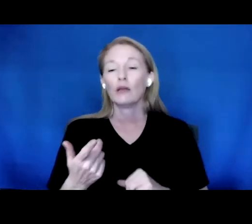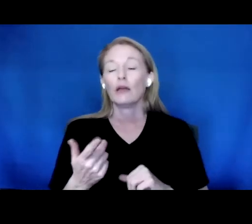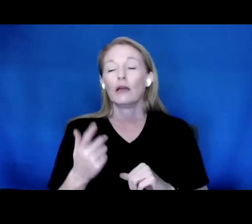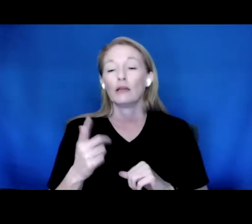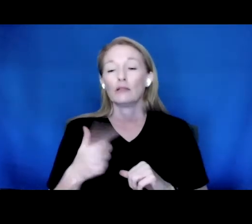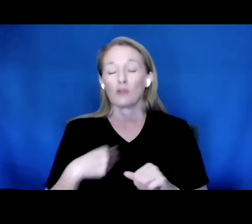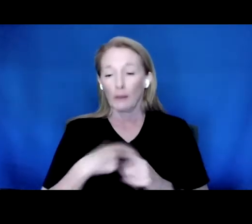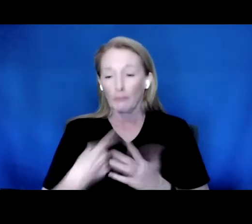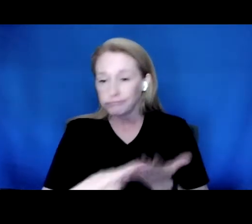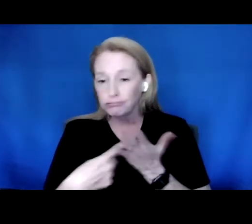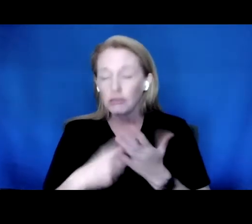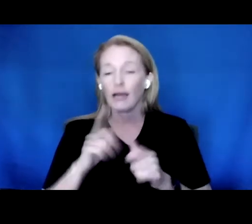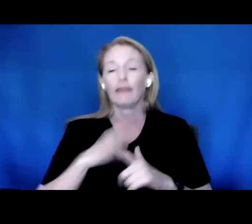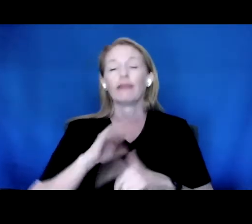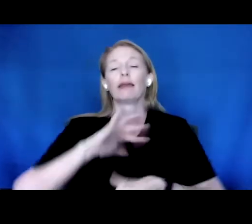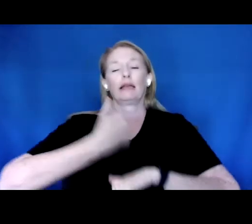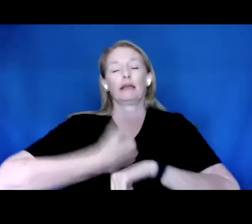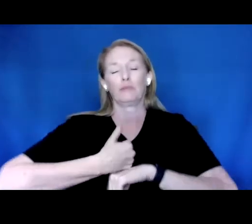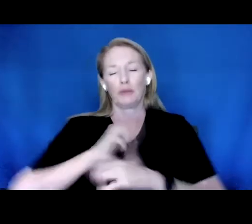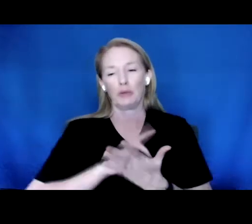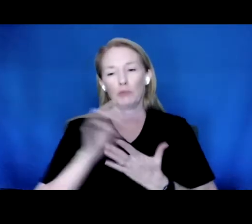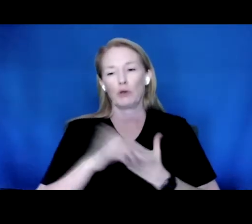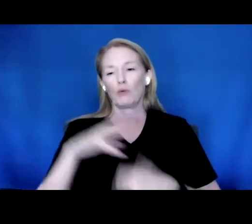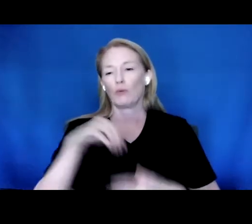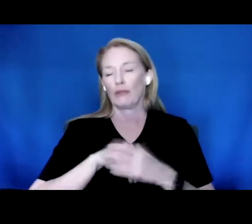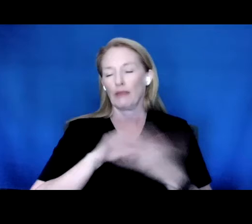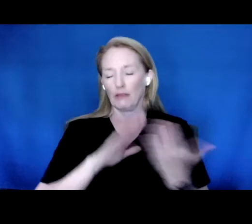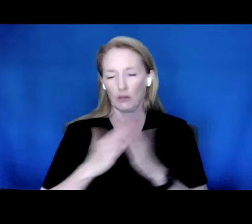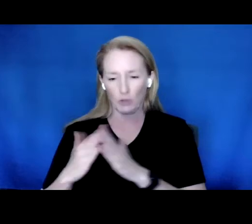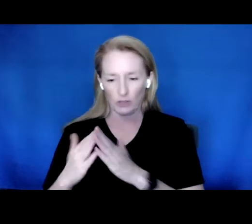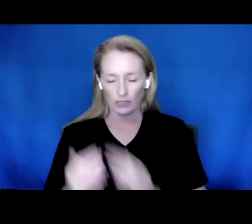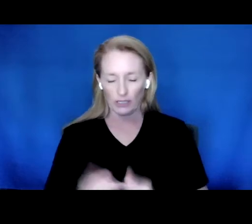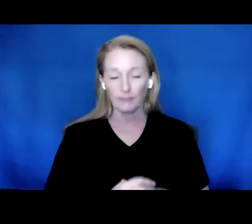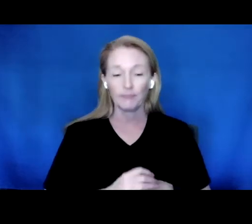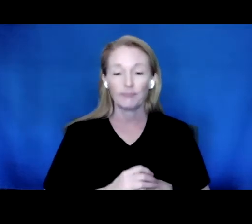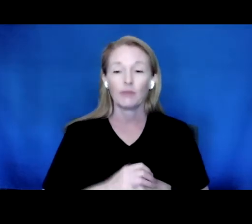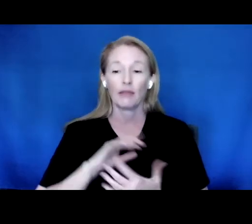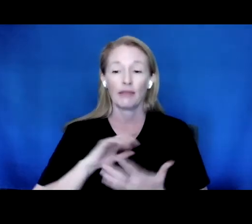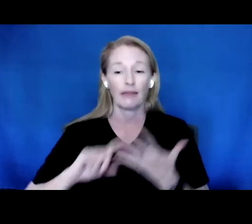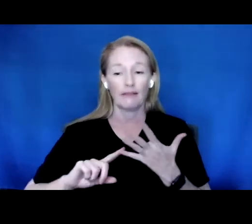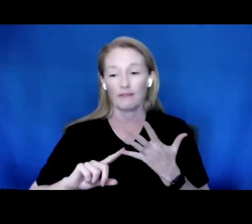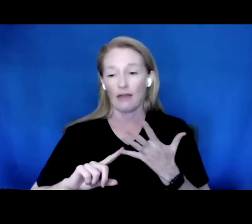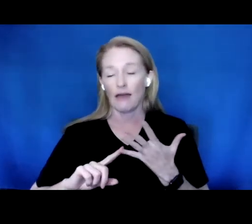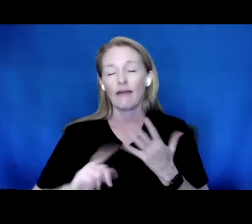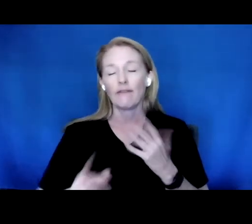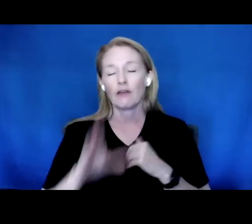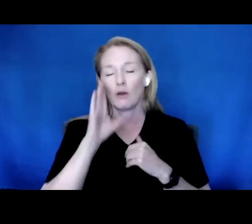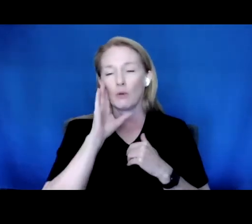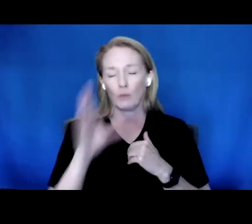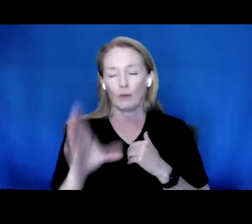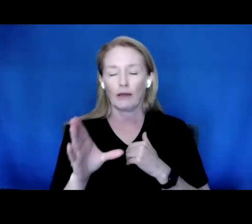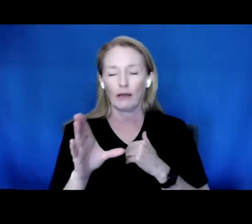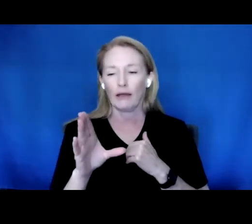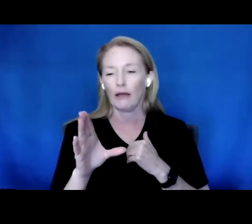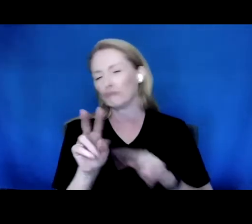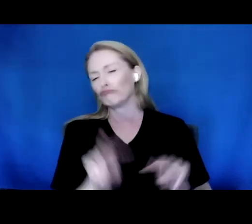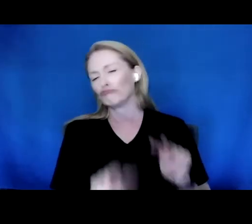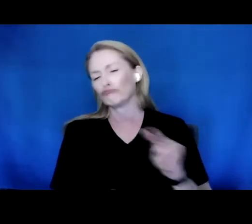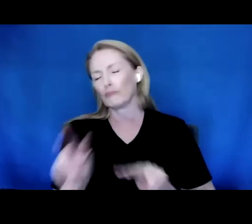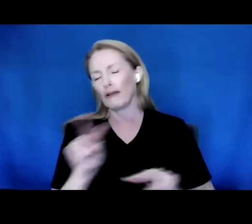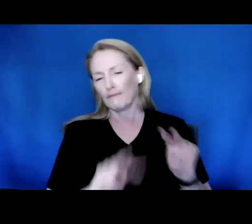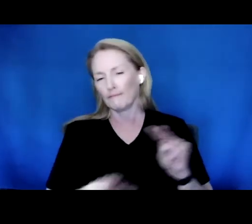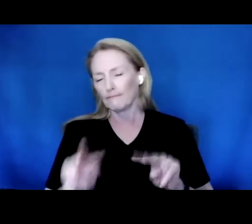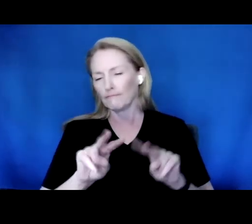the community. And then in step 5, we're going to evaluate and monitor the program or intervention that's been placed within the